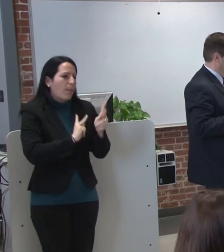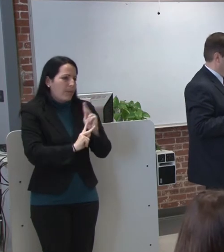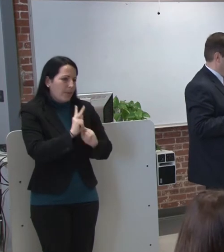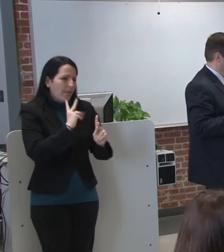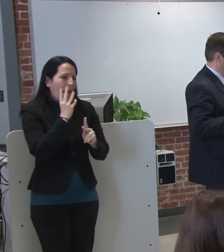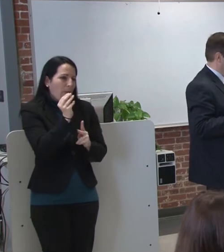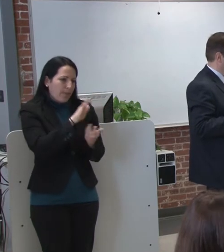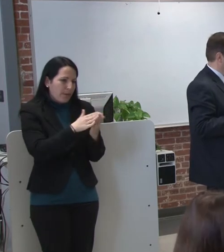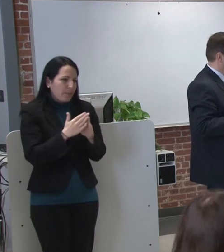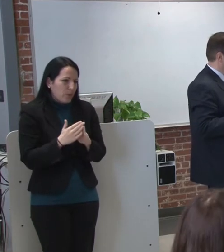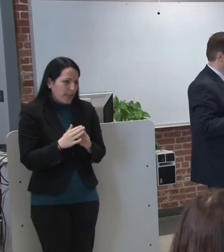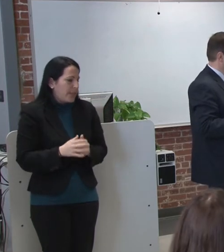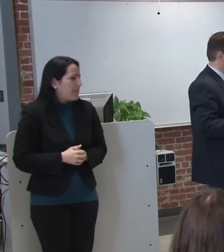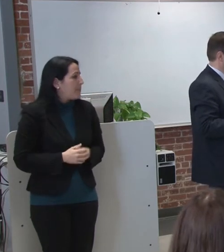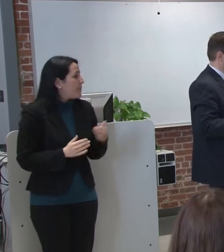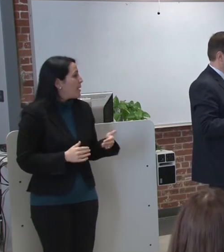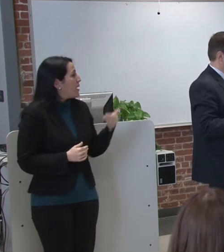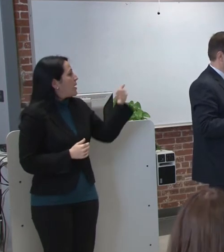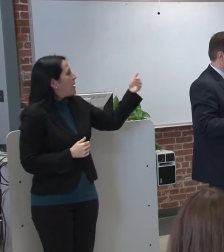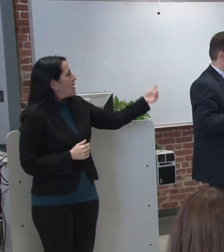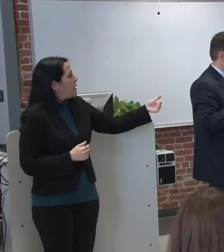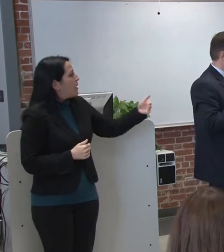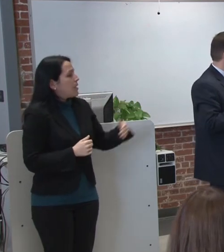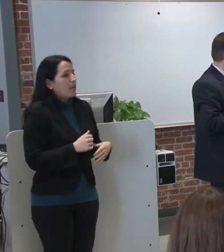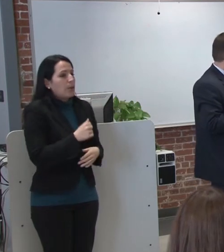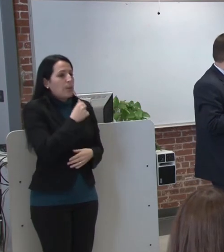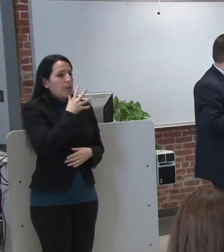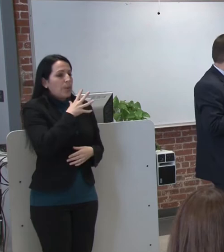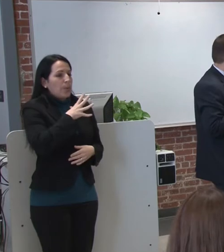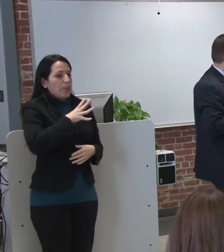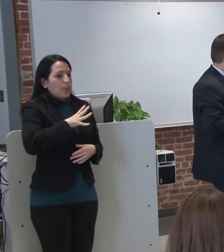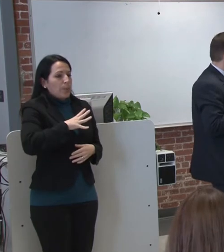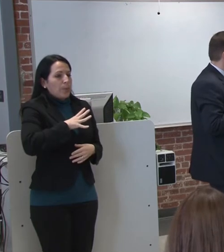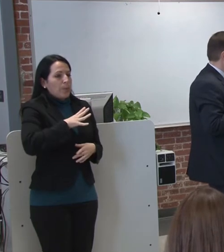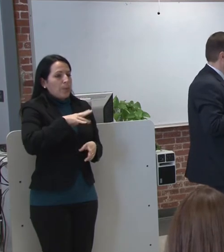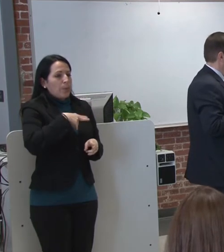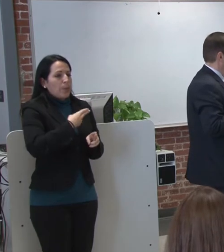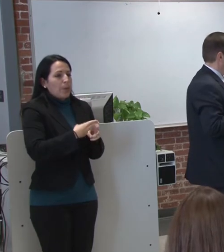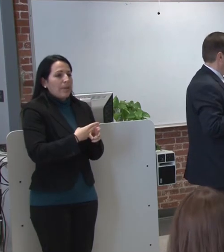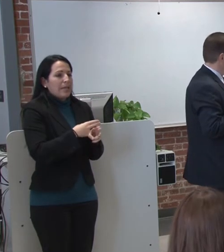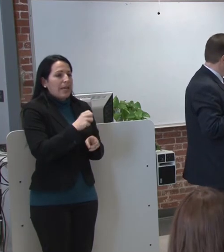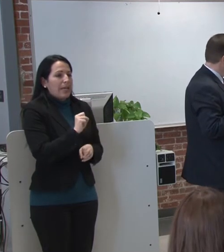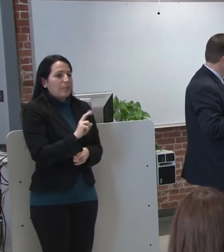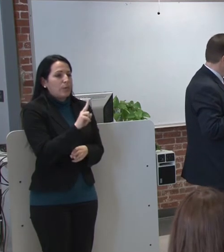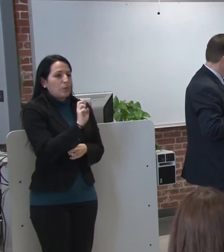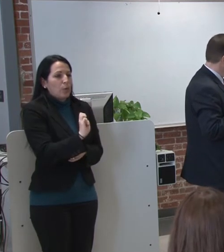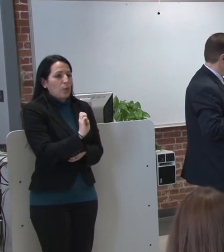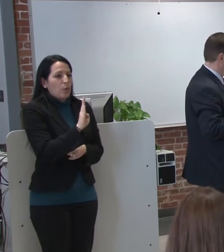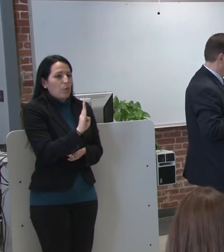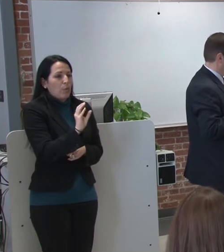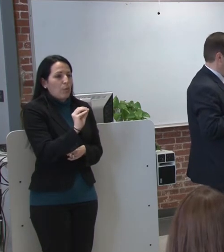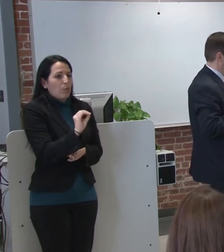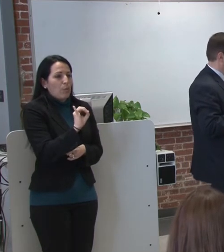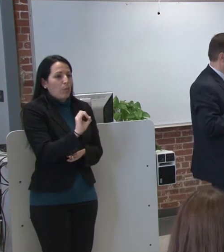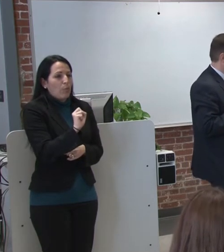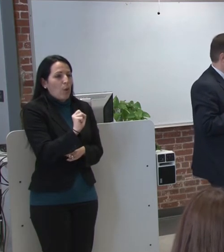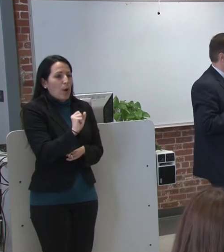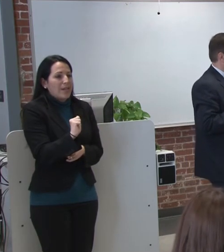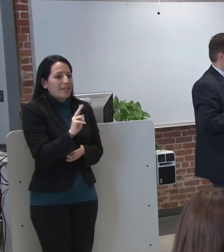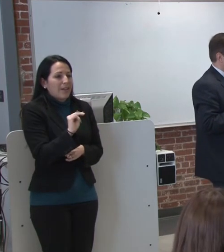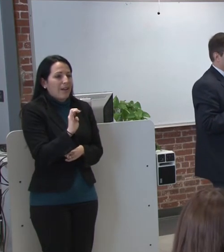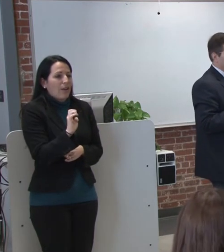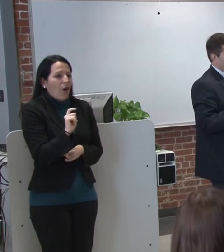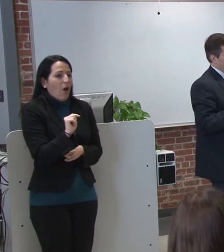we have, to Bill's left, Sue Bassano, mm-hmm. who is Dean of Disability yes. here at Bristol Community